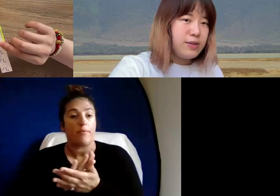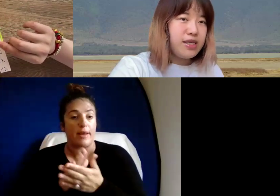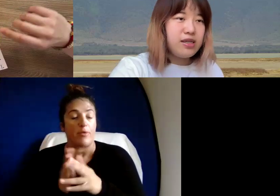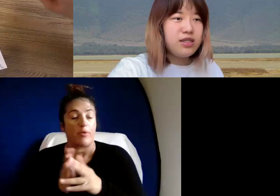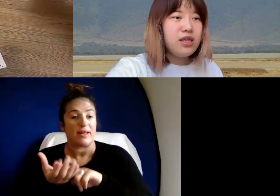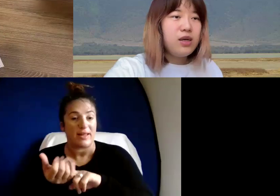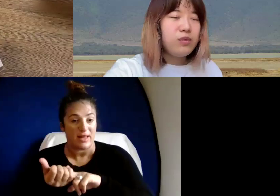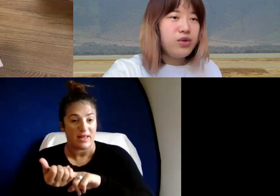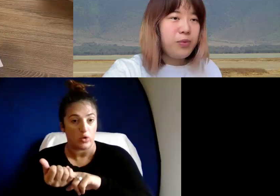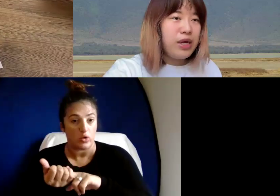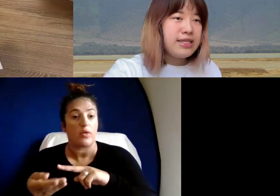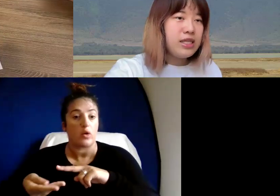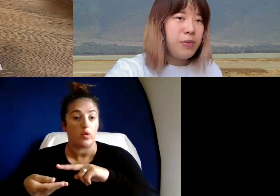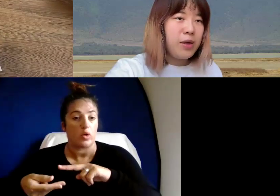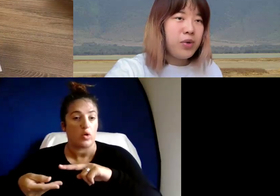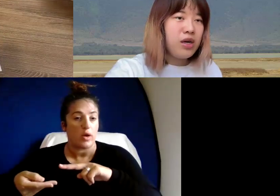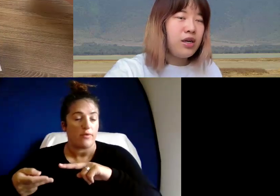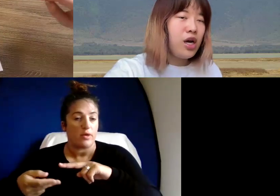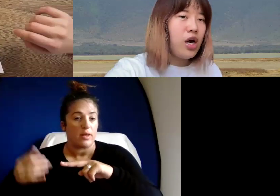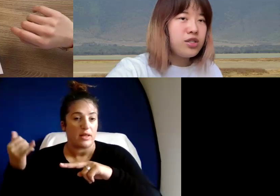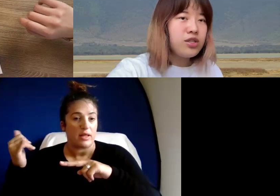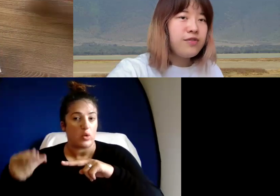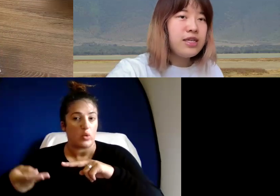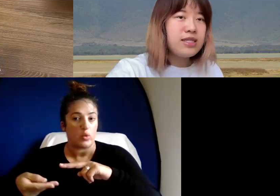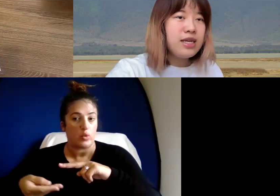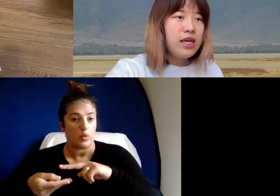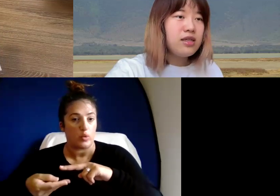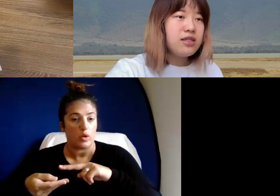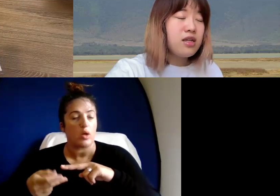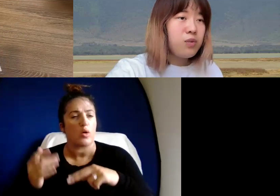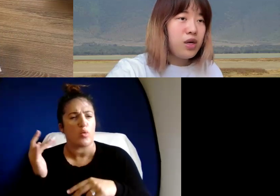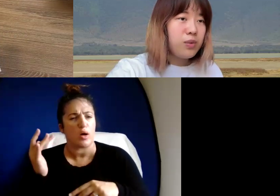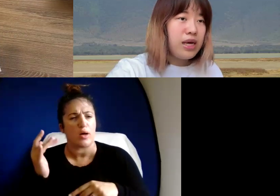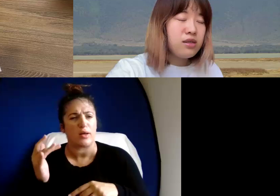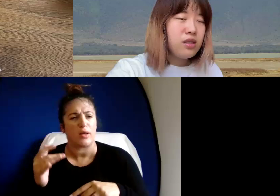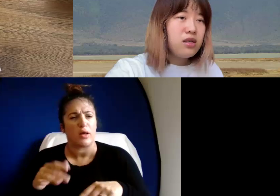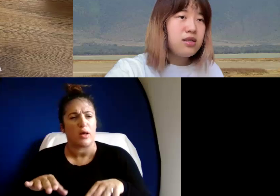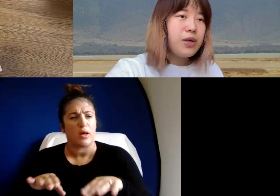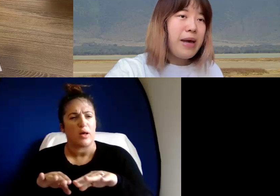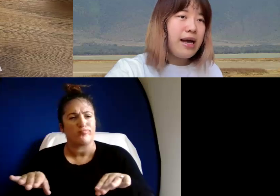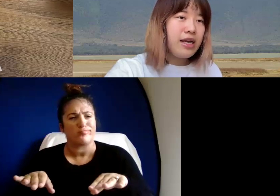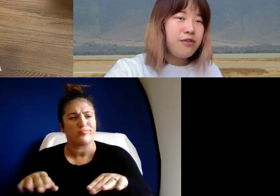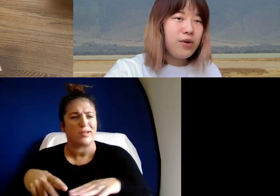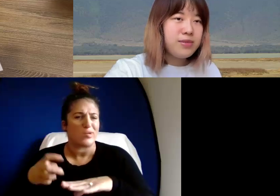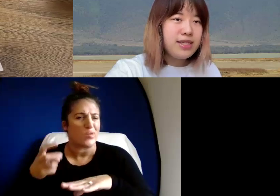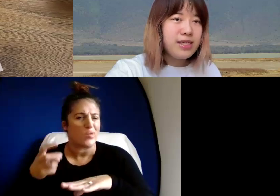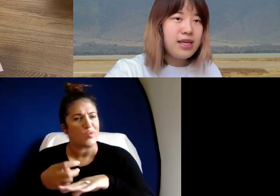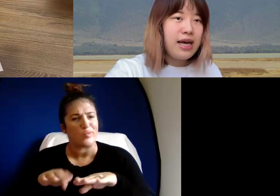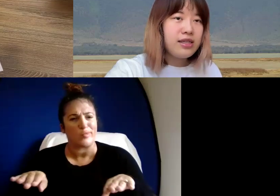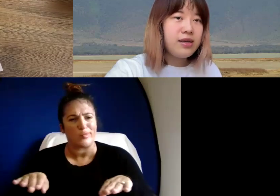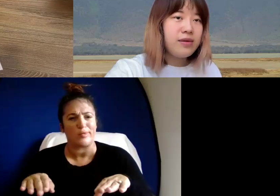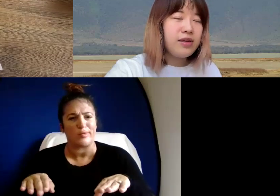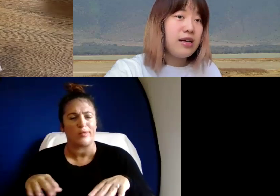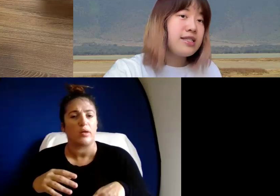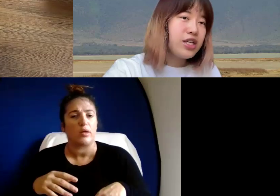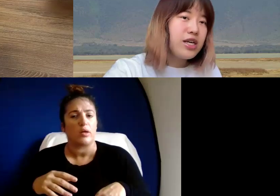that is because when you're pressing the paper on a hard surface, it does not work well. So we pad a foam stick